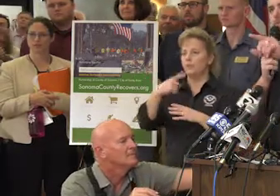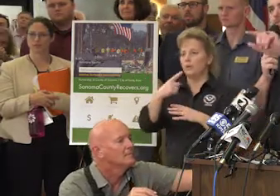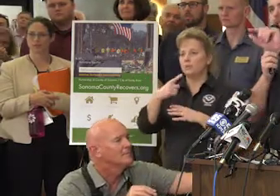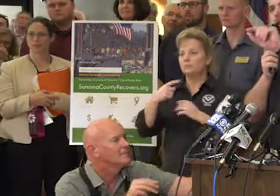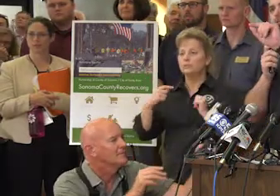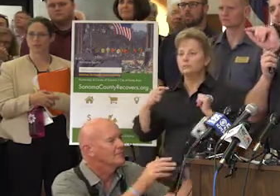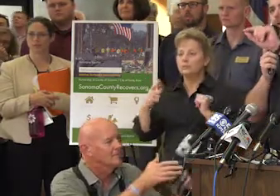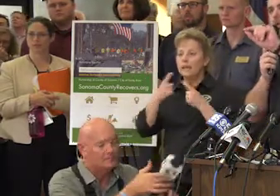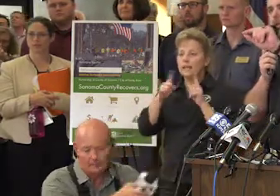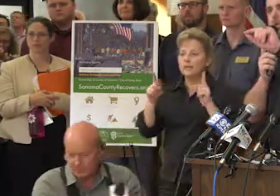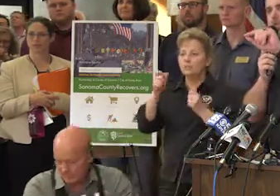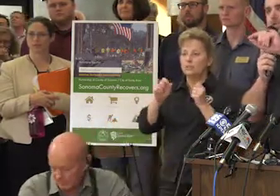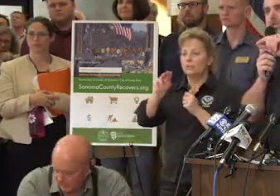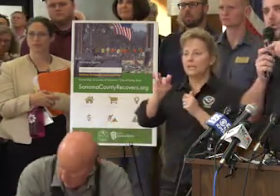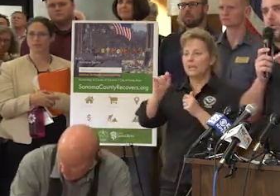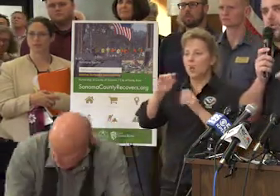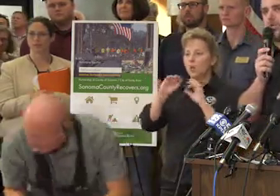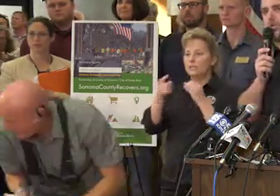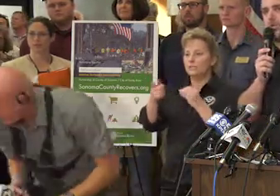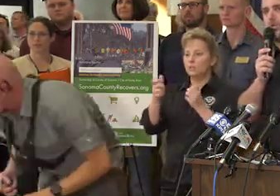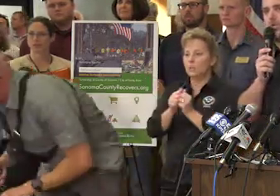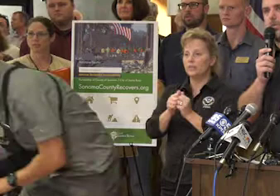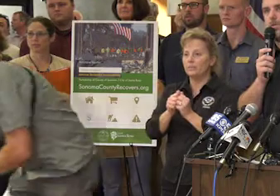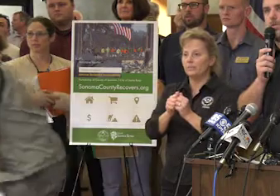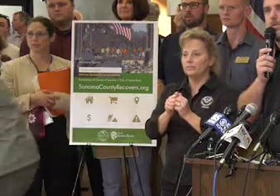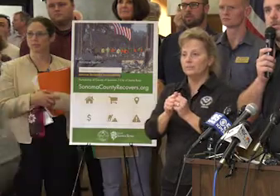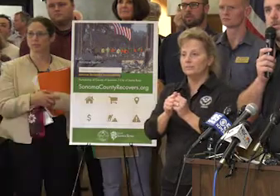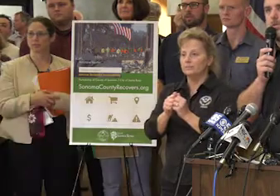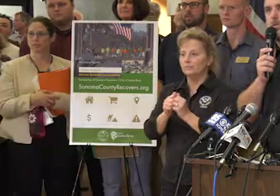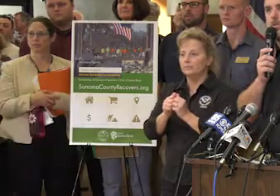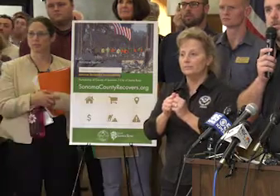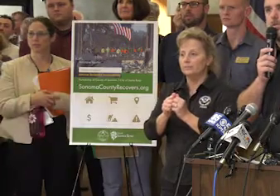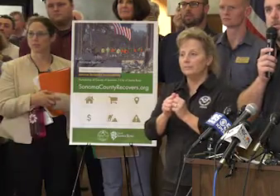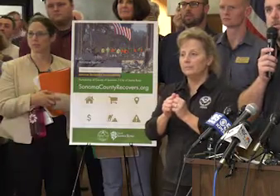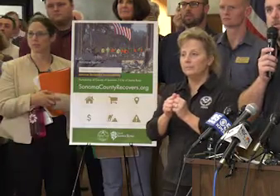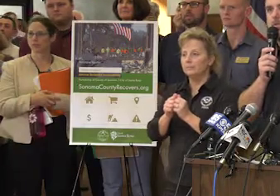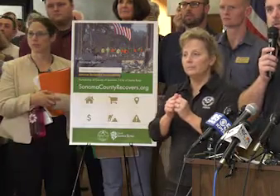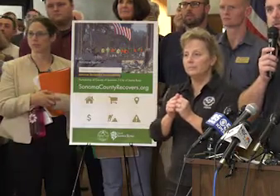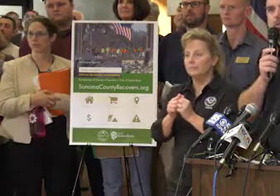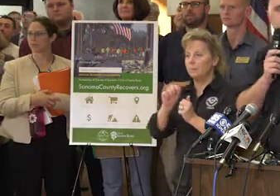Could you please announce what media organization you're with?